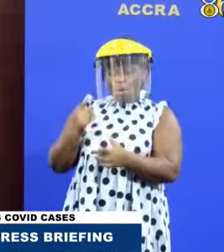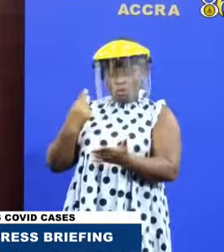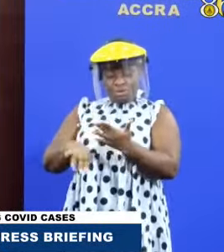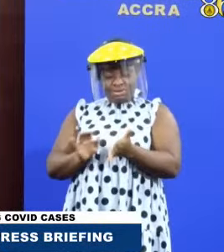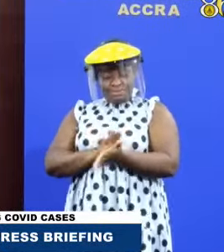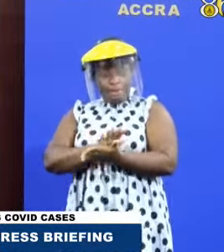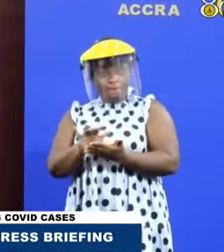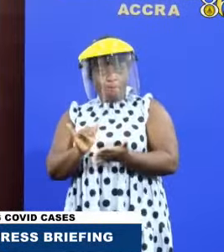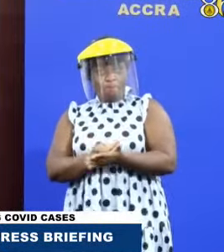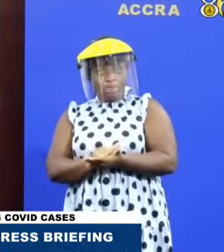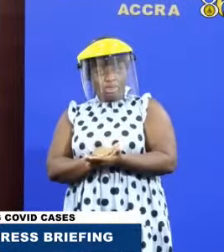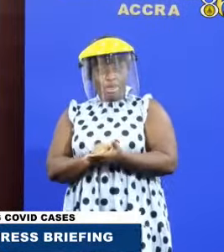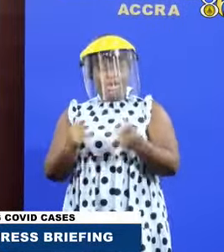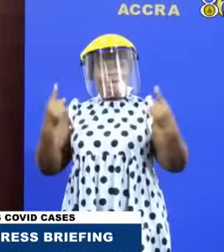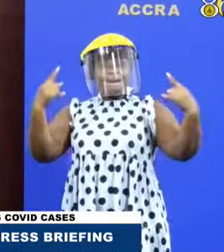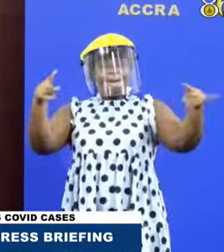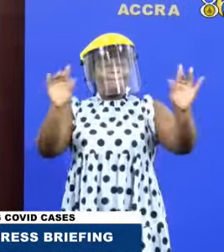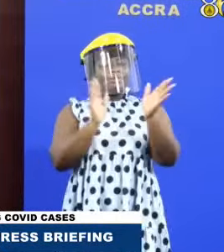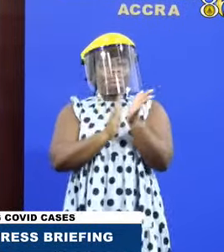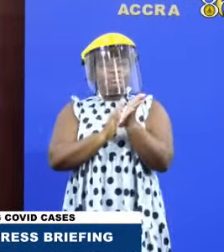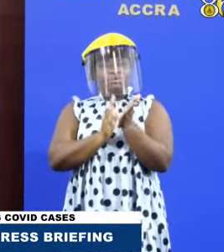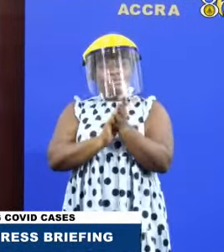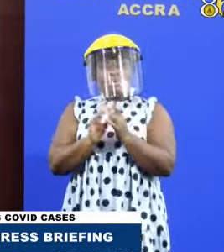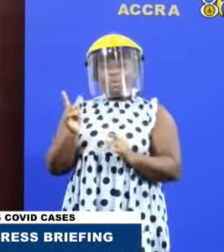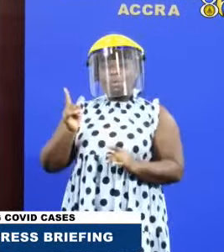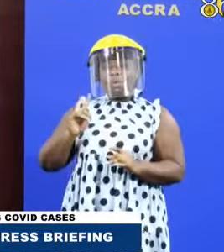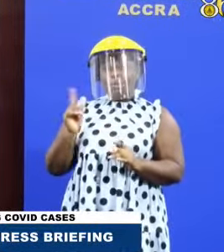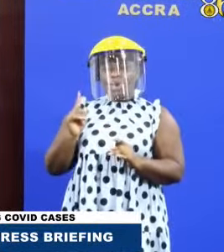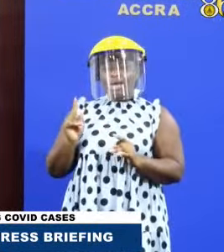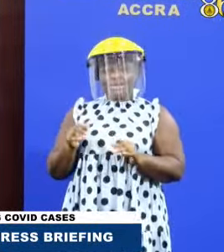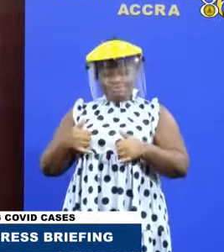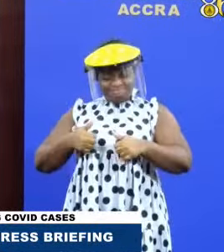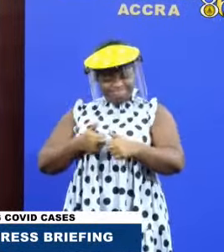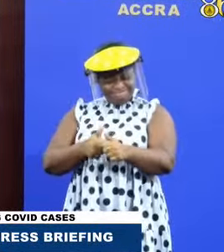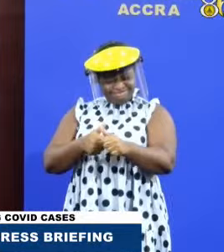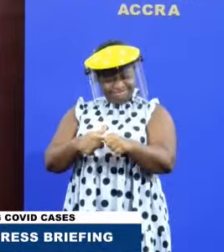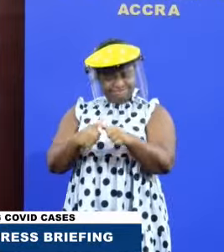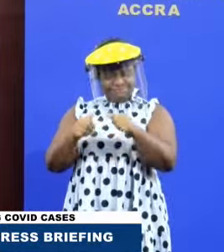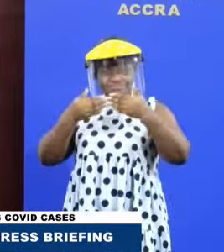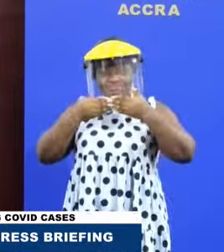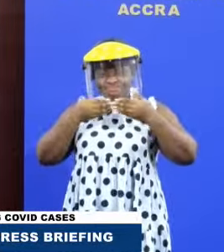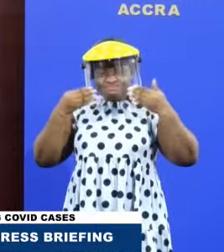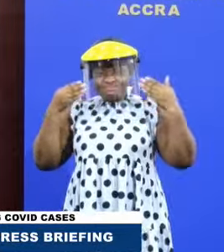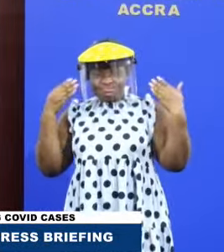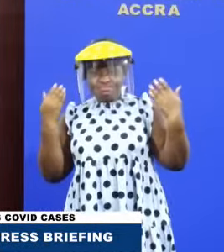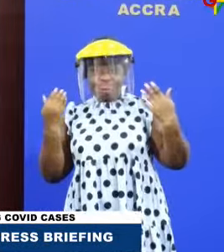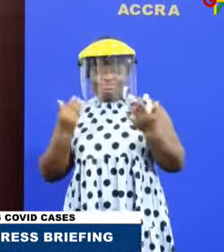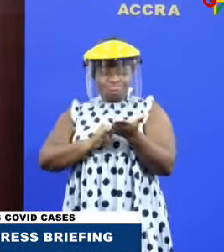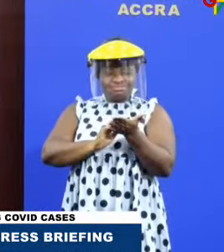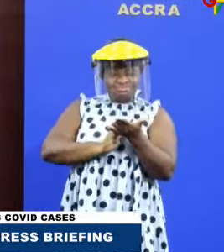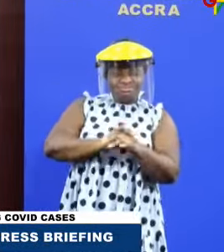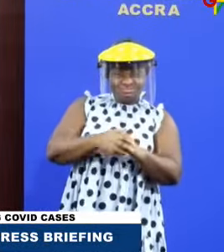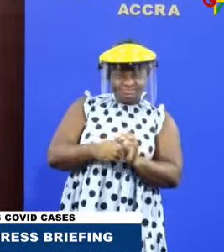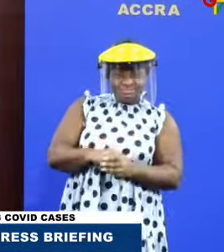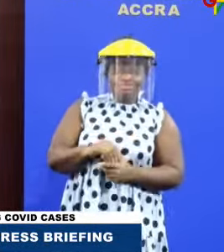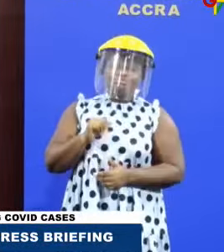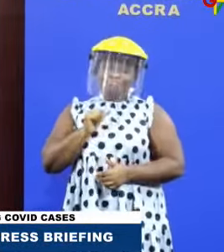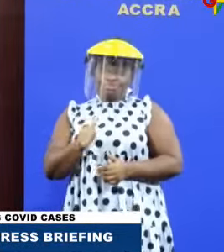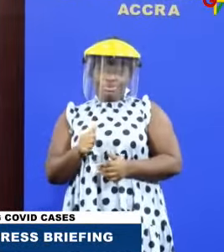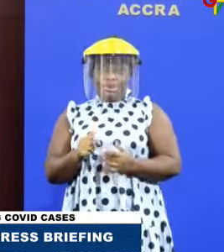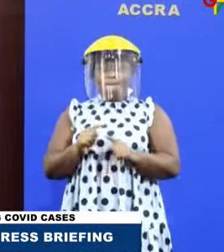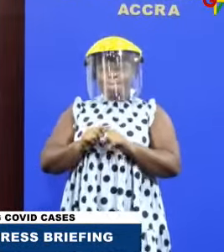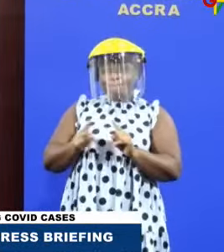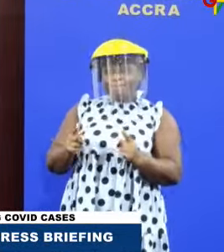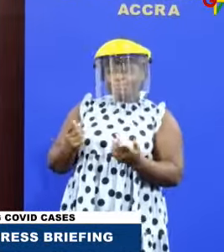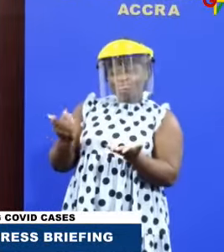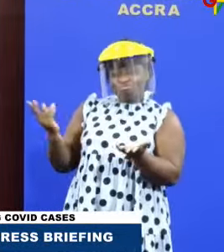clear is that it's happening in schools where adherence to the protocols and the guidance that was given is not being adhered to. So we are using this